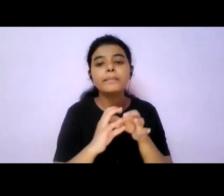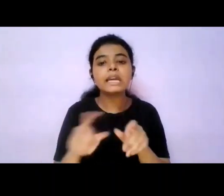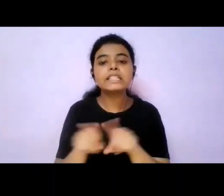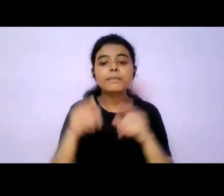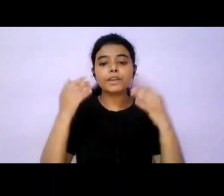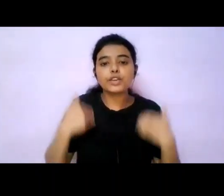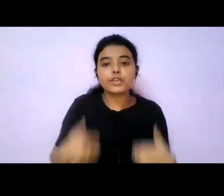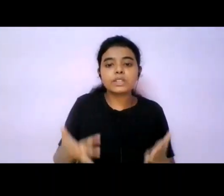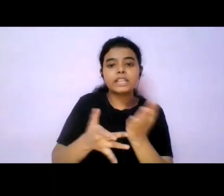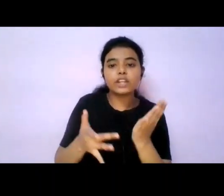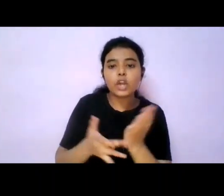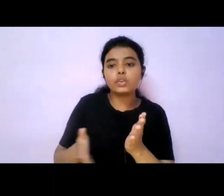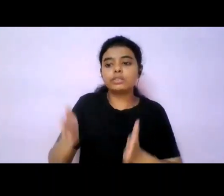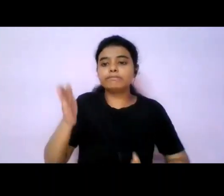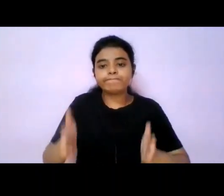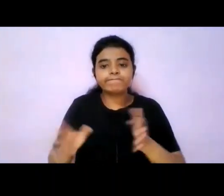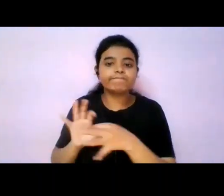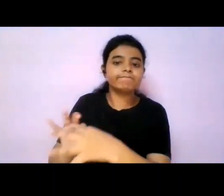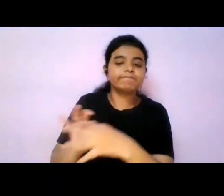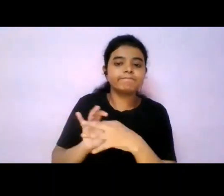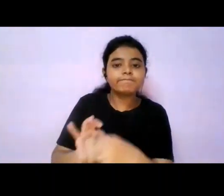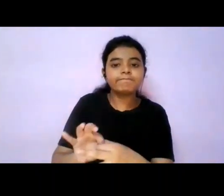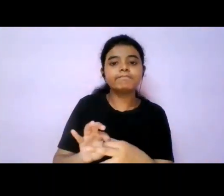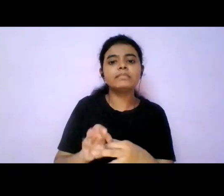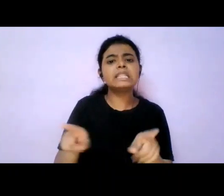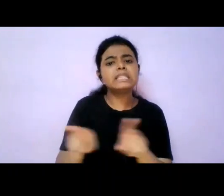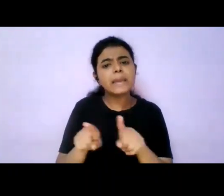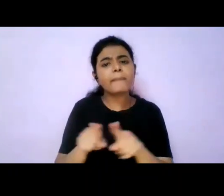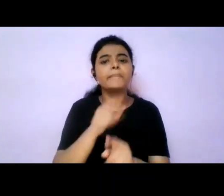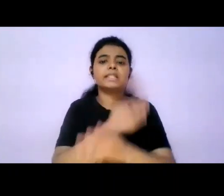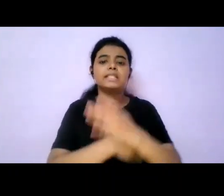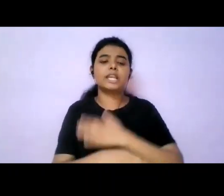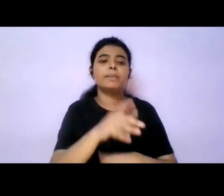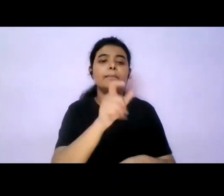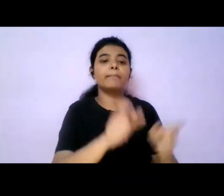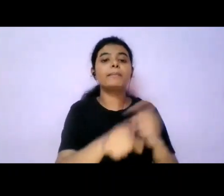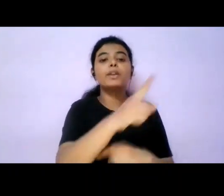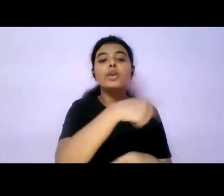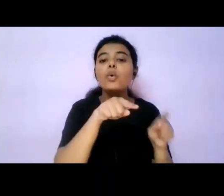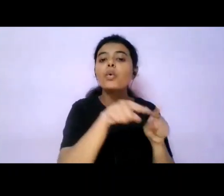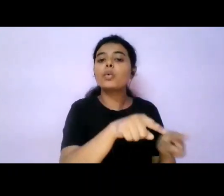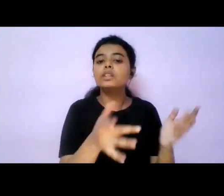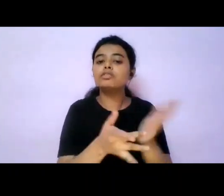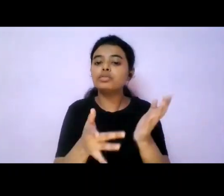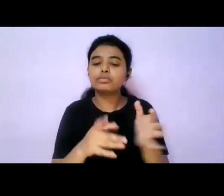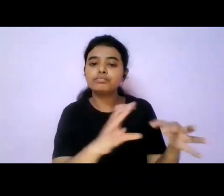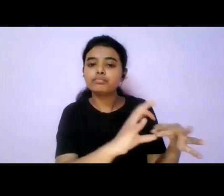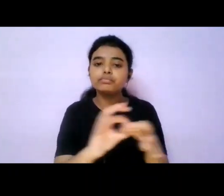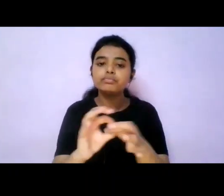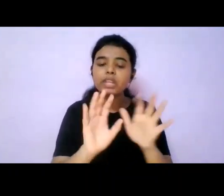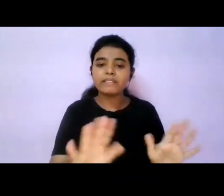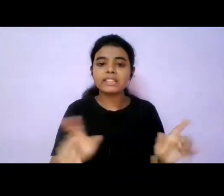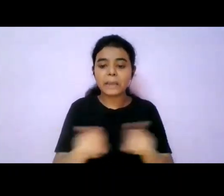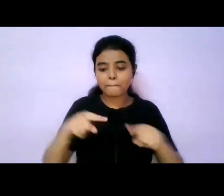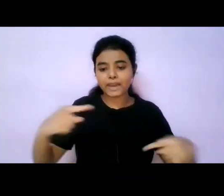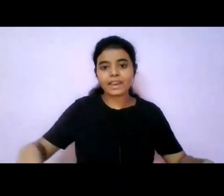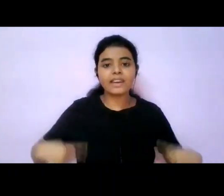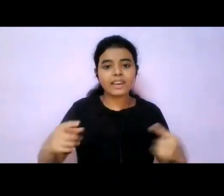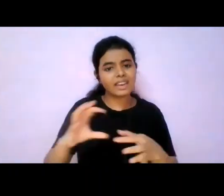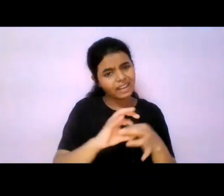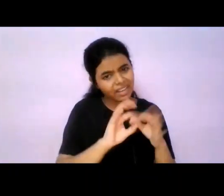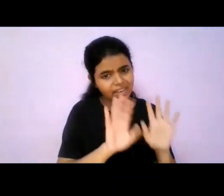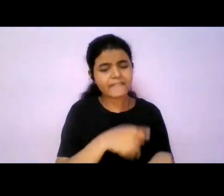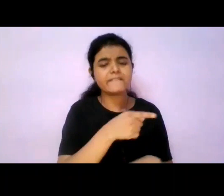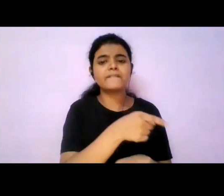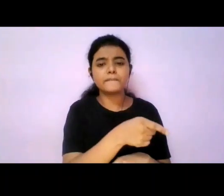connected. Disabled people have always been connected to machines, whether it be wheelchairs or other prosthetics.